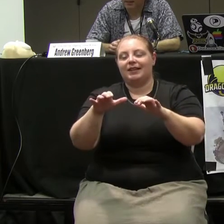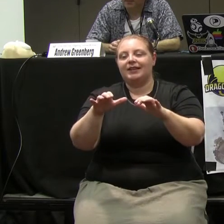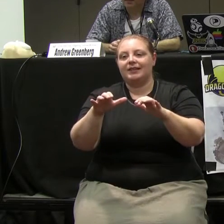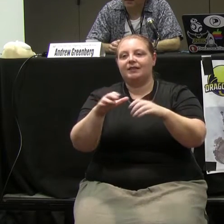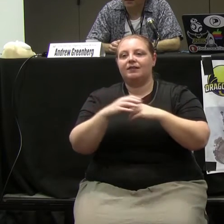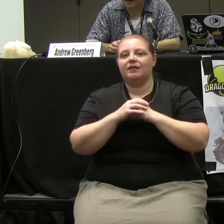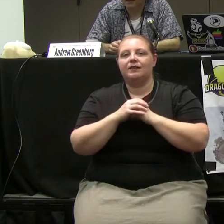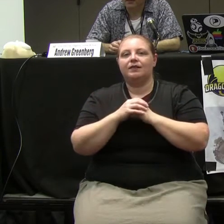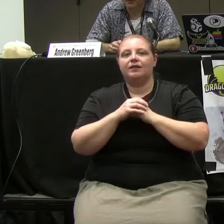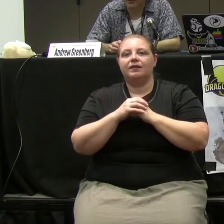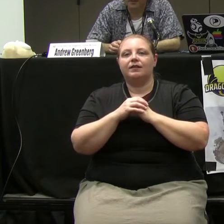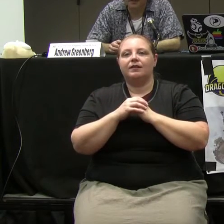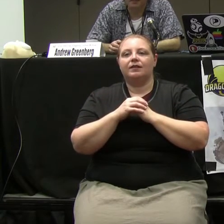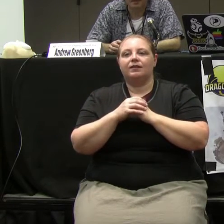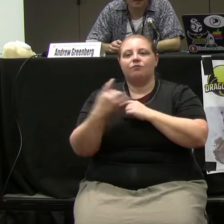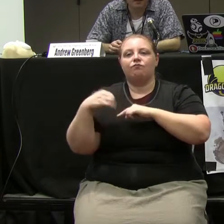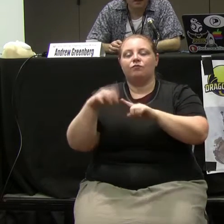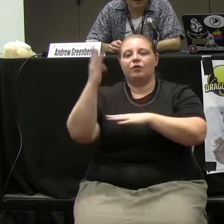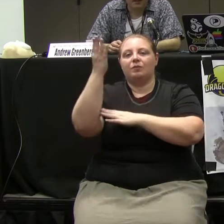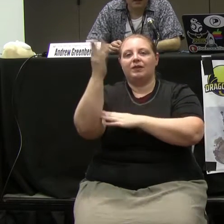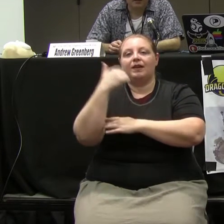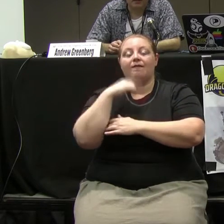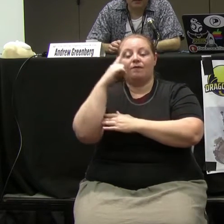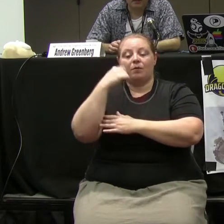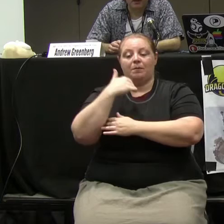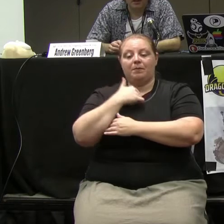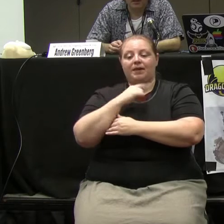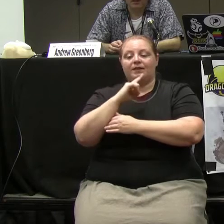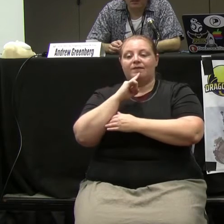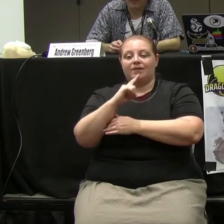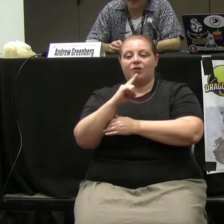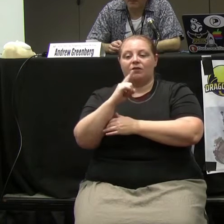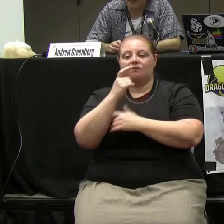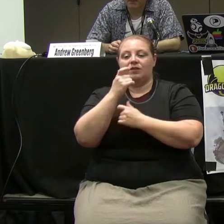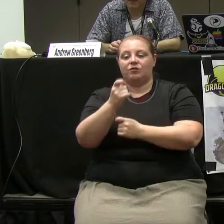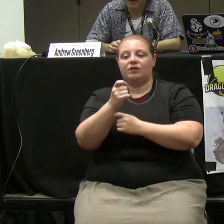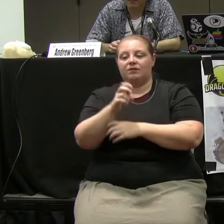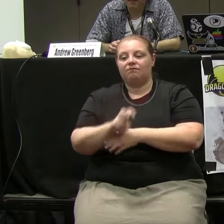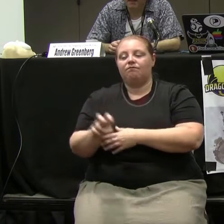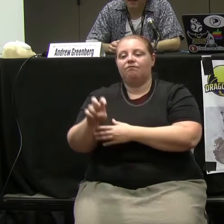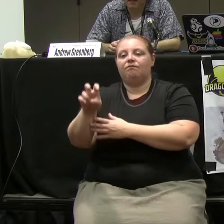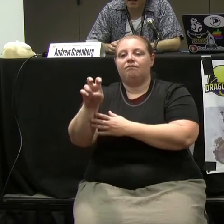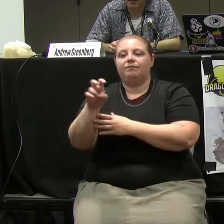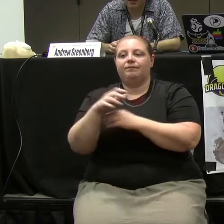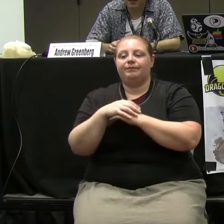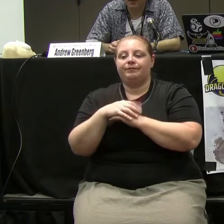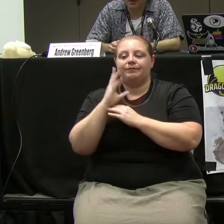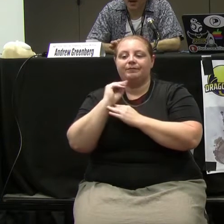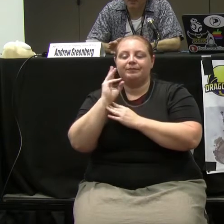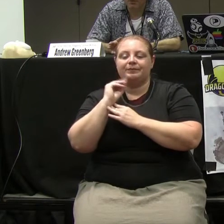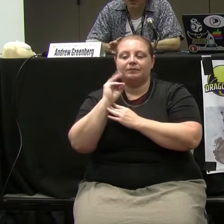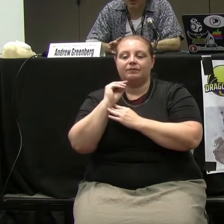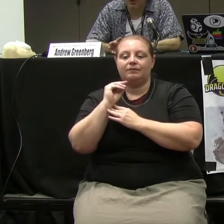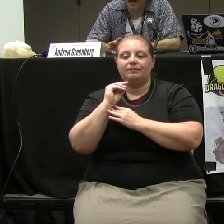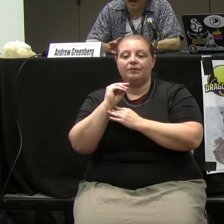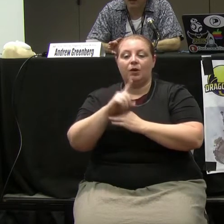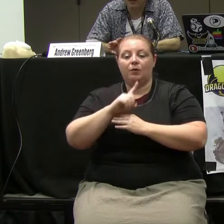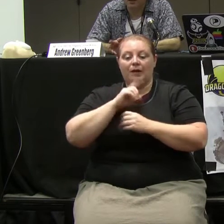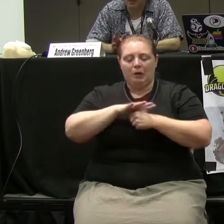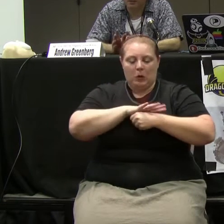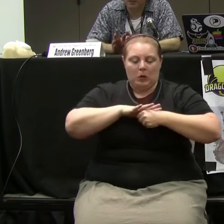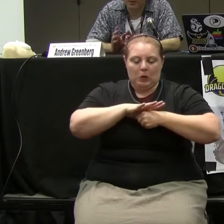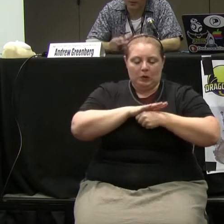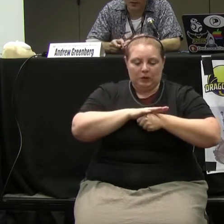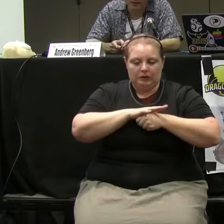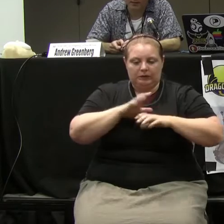we speak today, and for me, it's been a very interesting journey. I find that for many people, they begin either with a very hyper-local